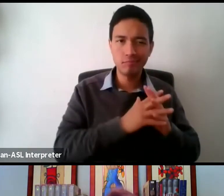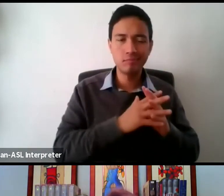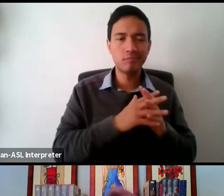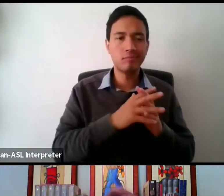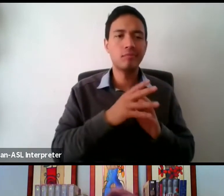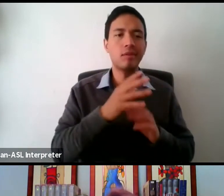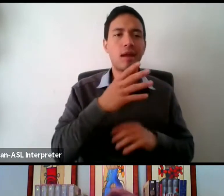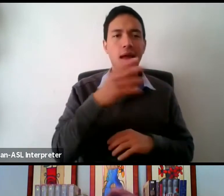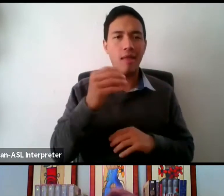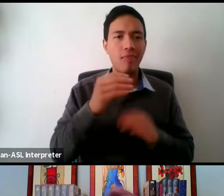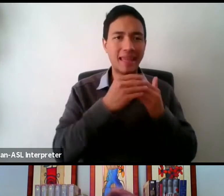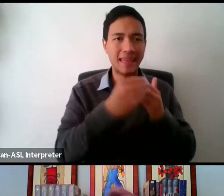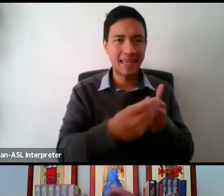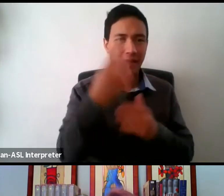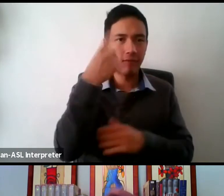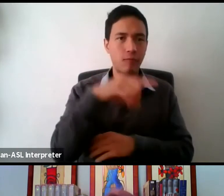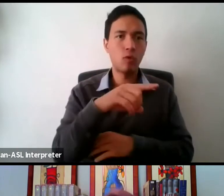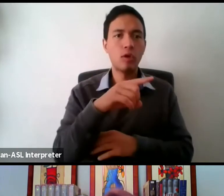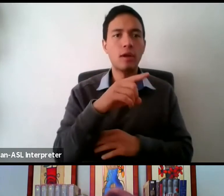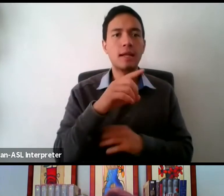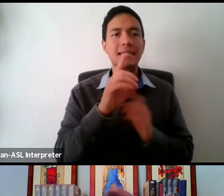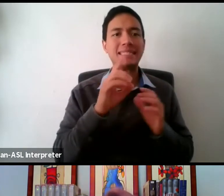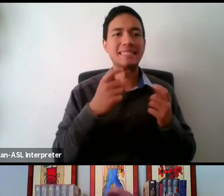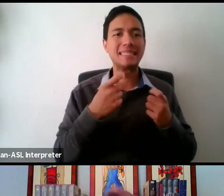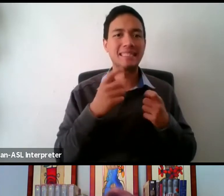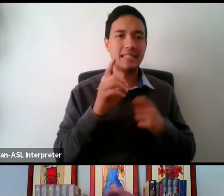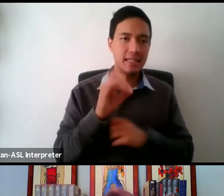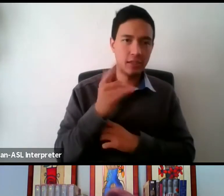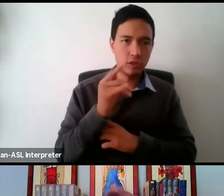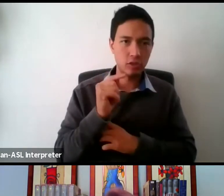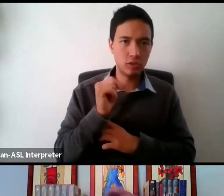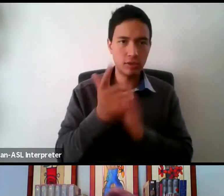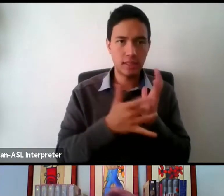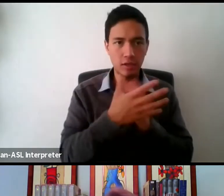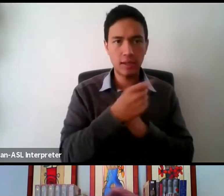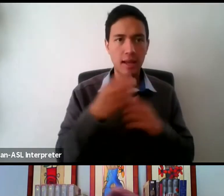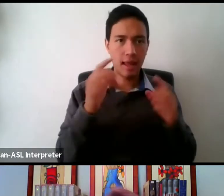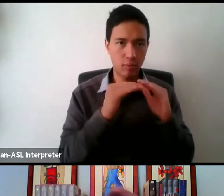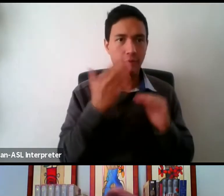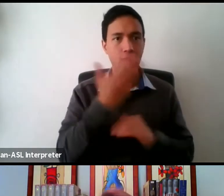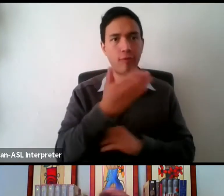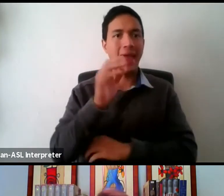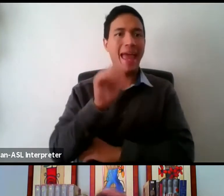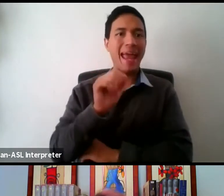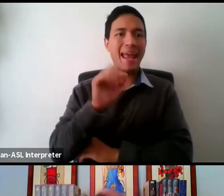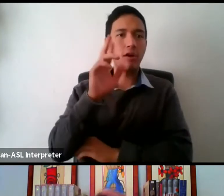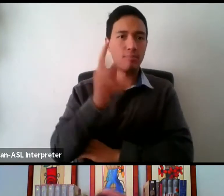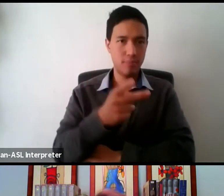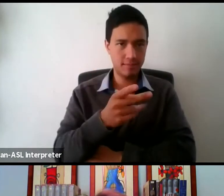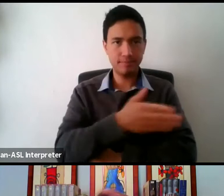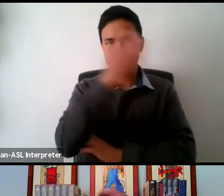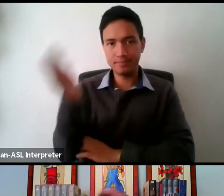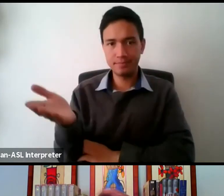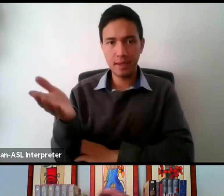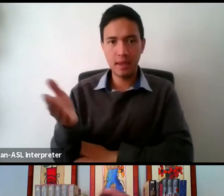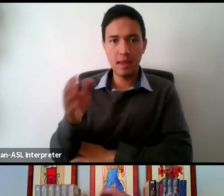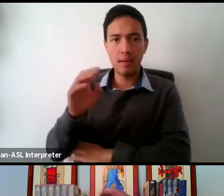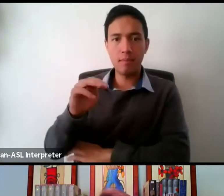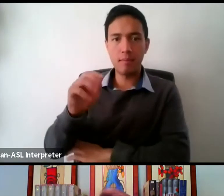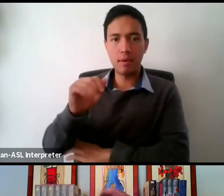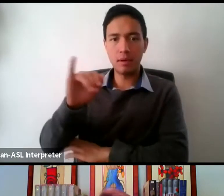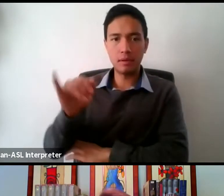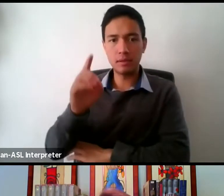digital equity at AARP. And then also Majd Alwan, who's the Senior Vice President of Technology and